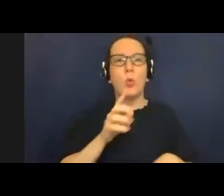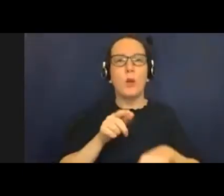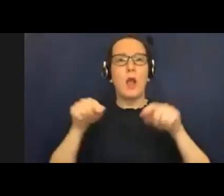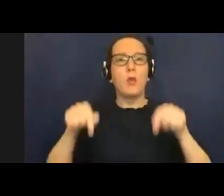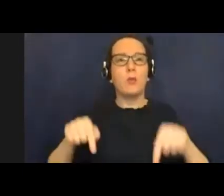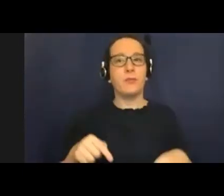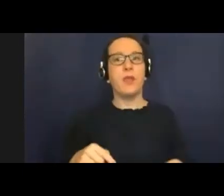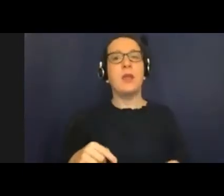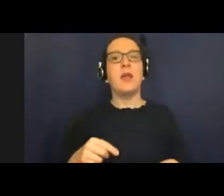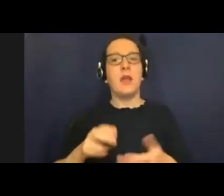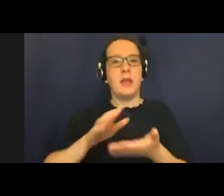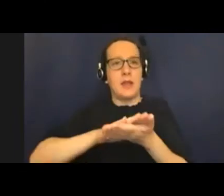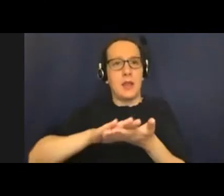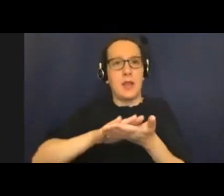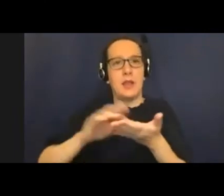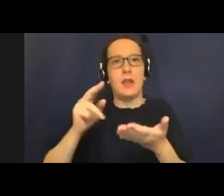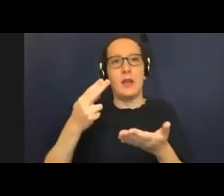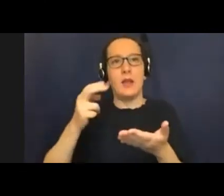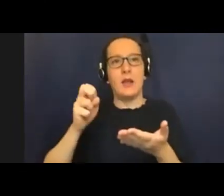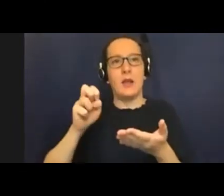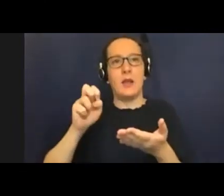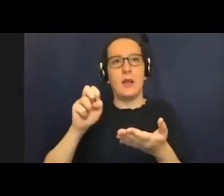of the virus.